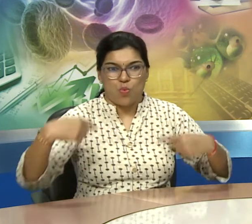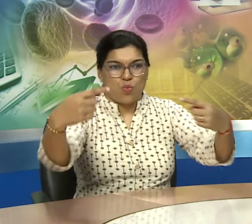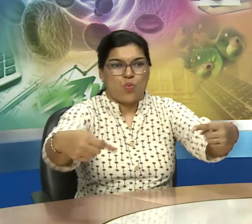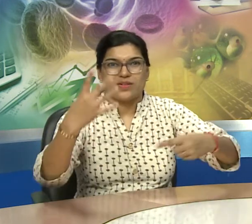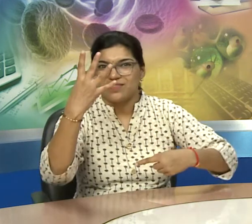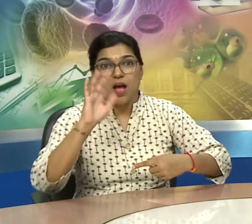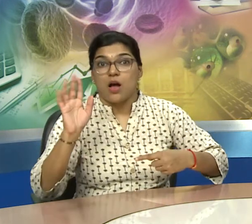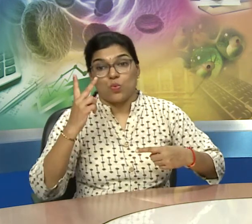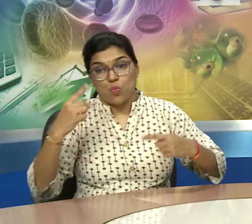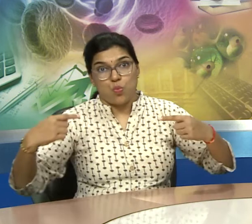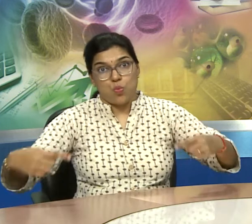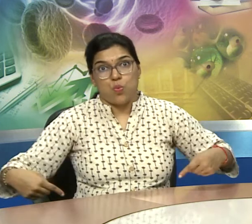donkeys.